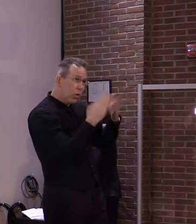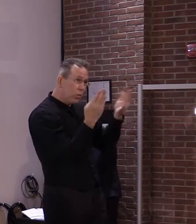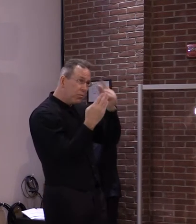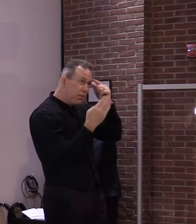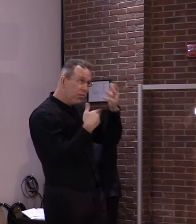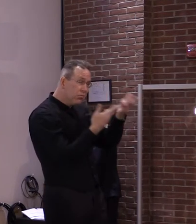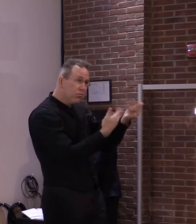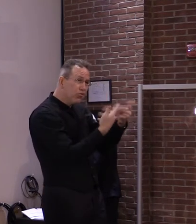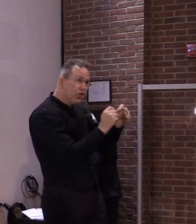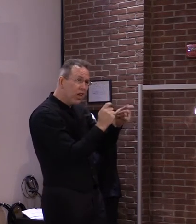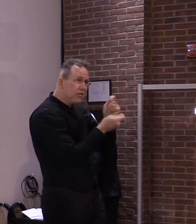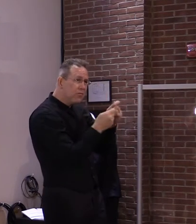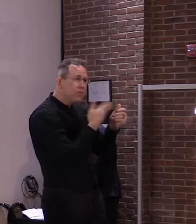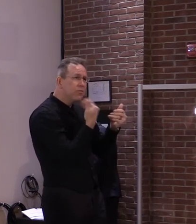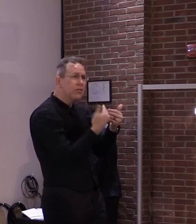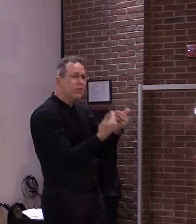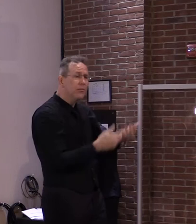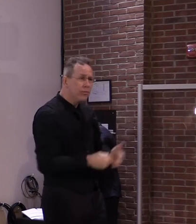set